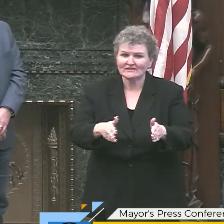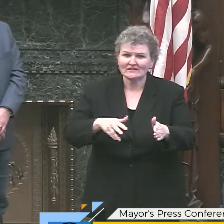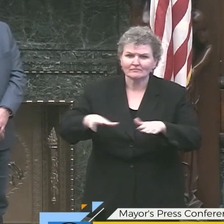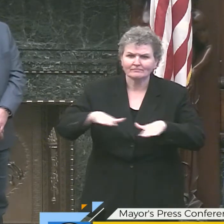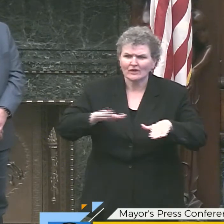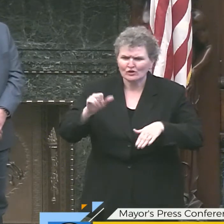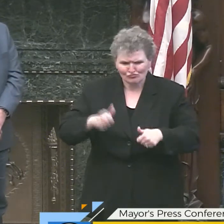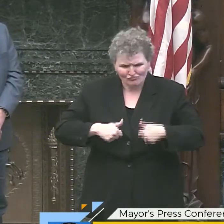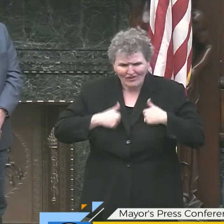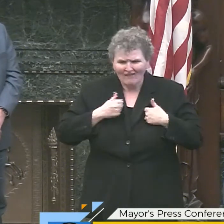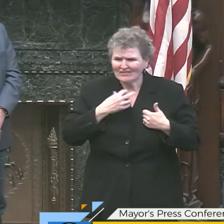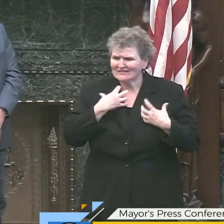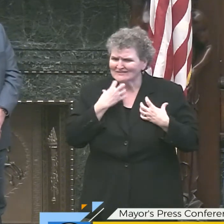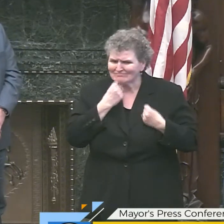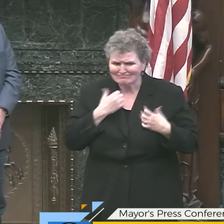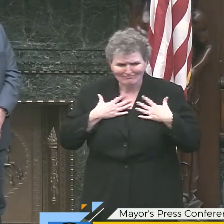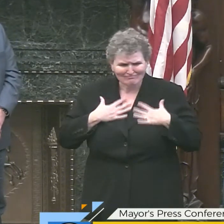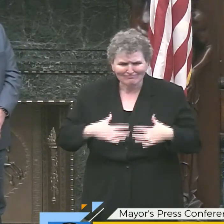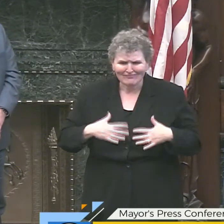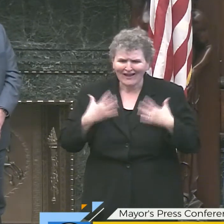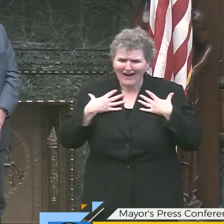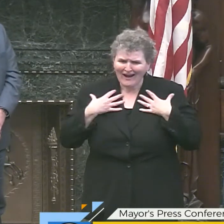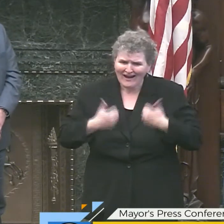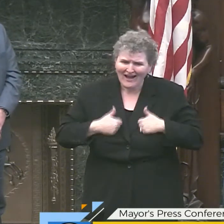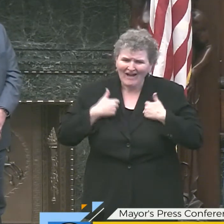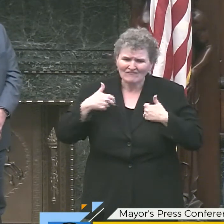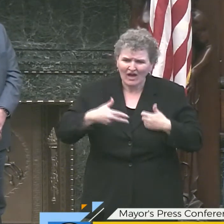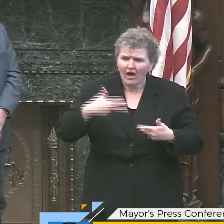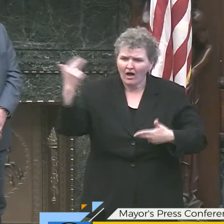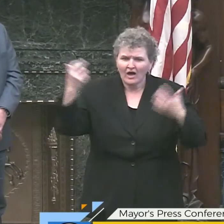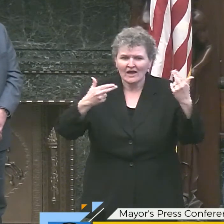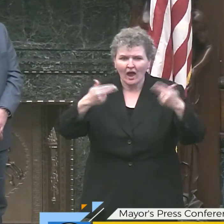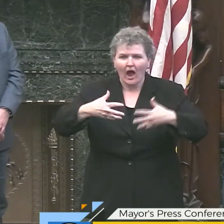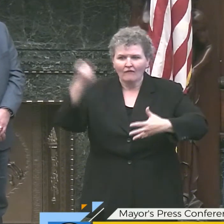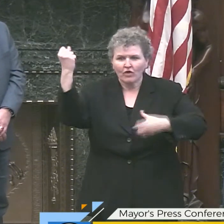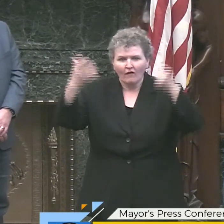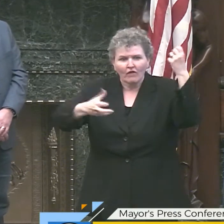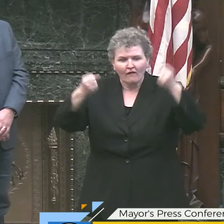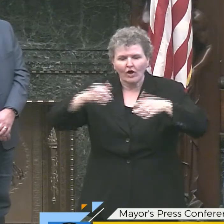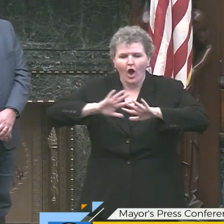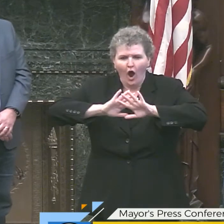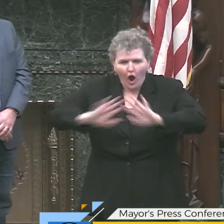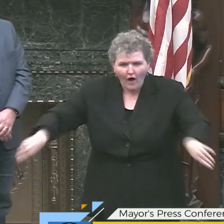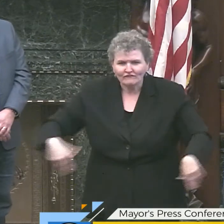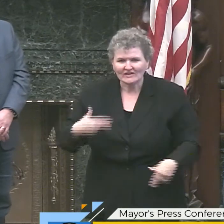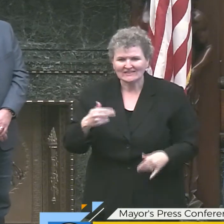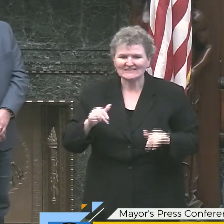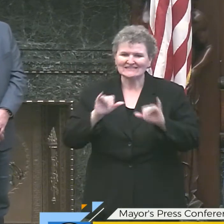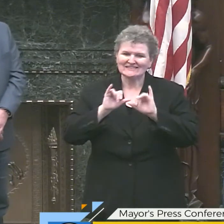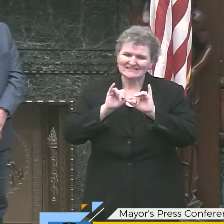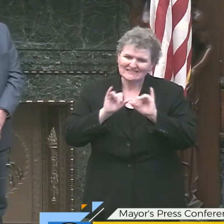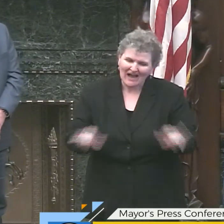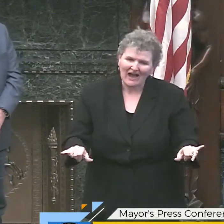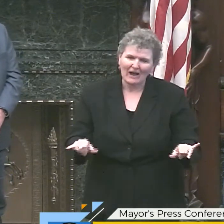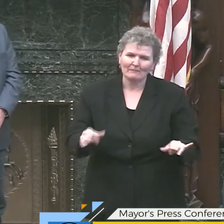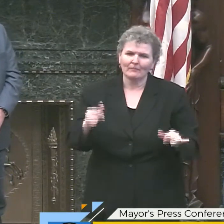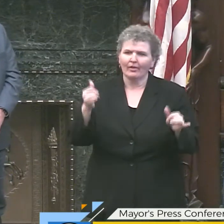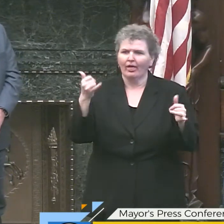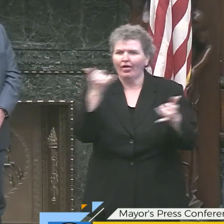harm's way to take guns after gun after gun off the street, and it seems that the same characters wind up back on the street with another